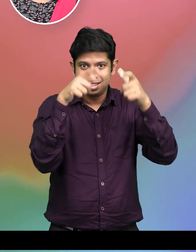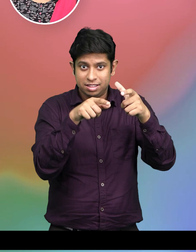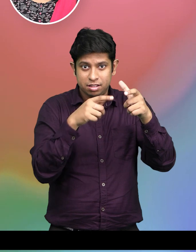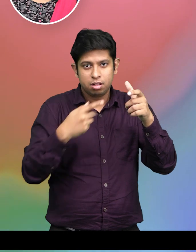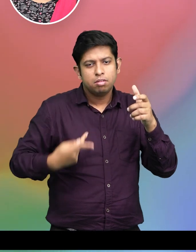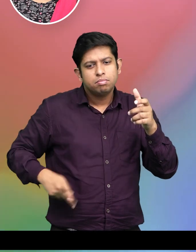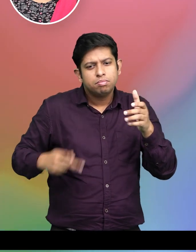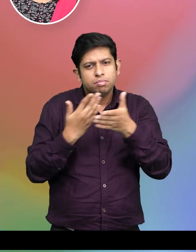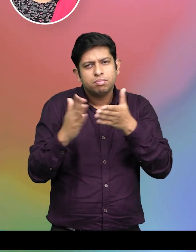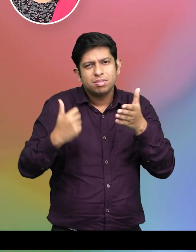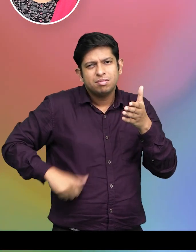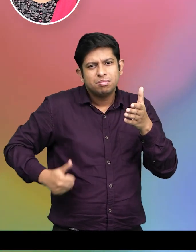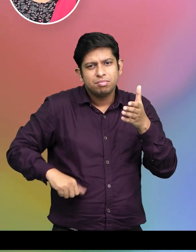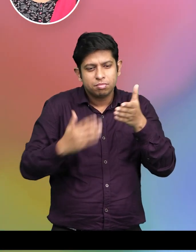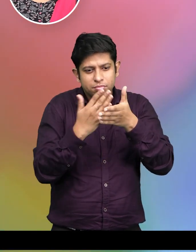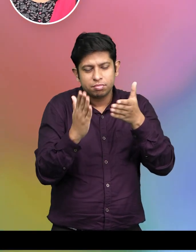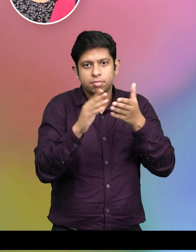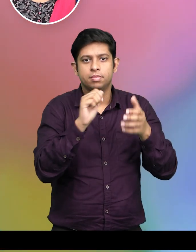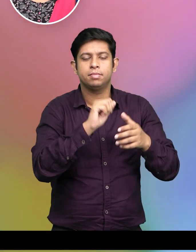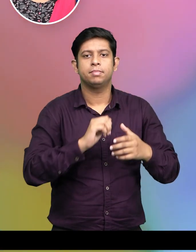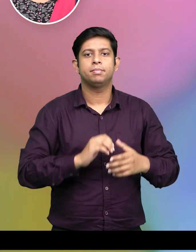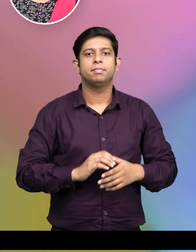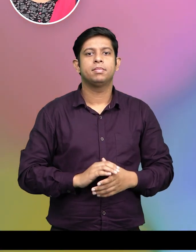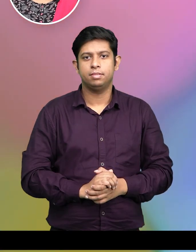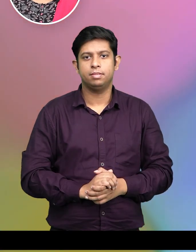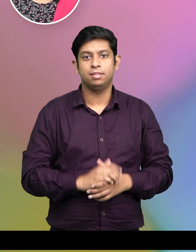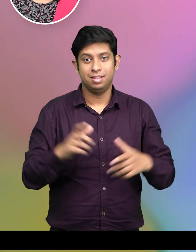excretion in plants,